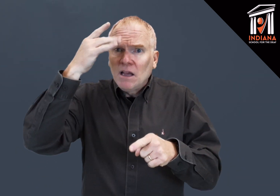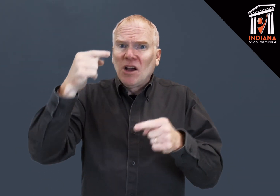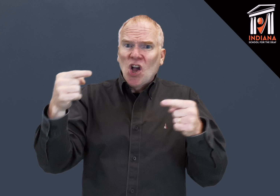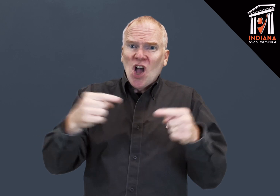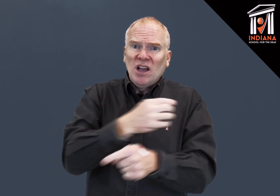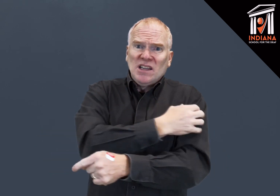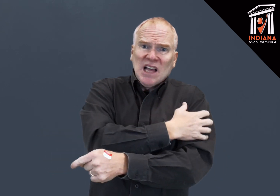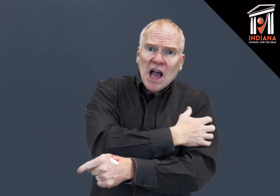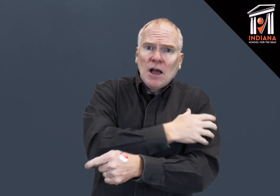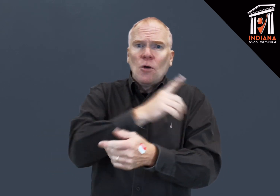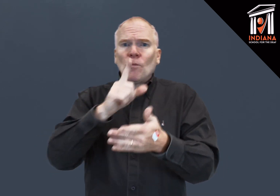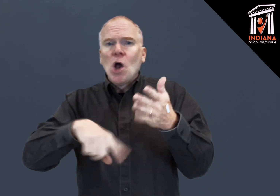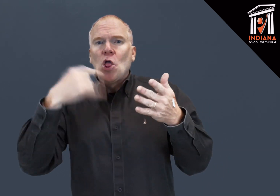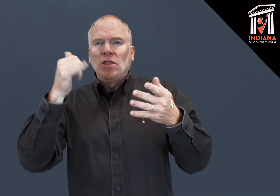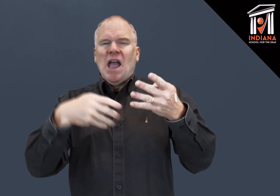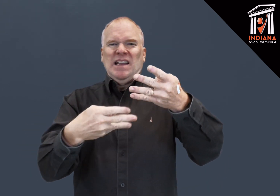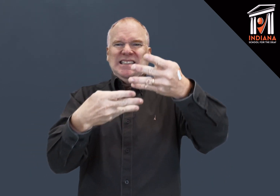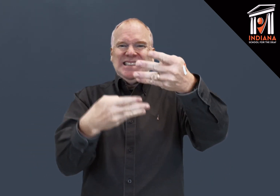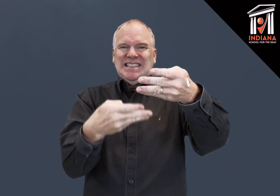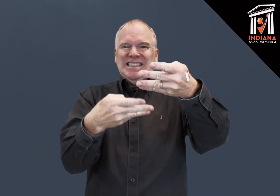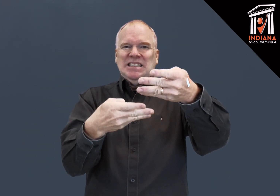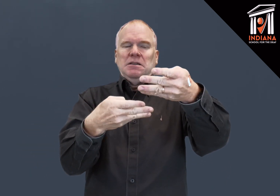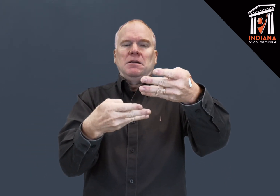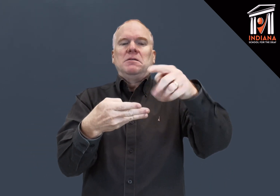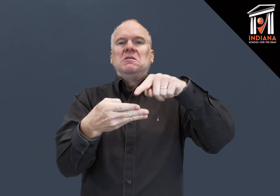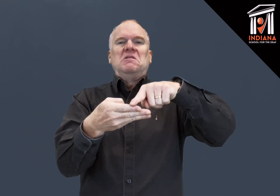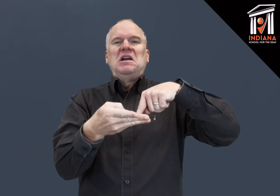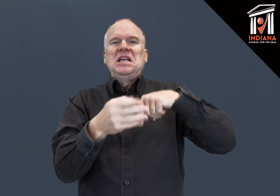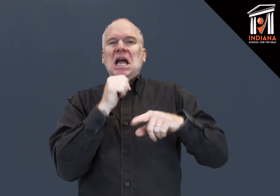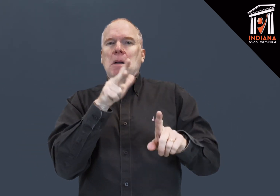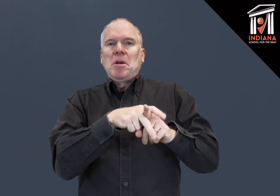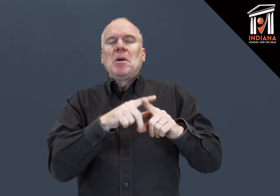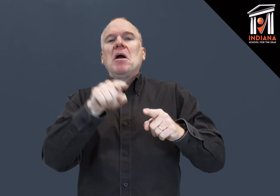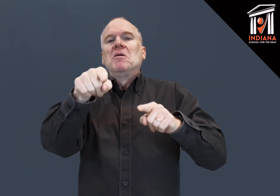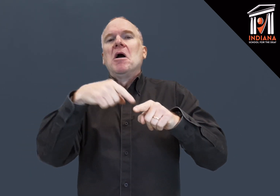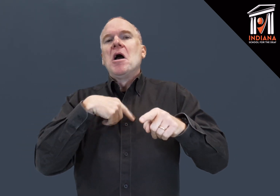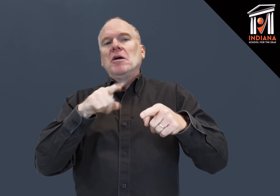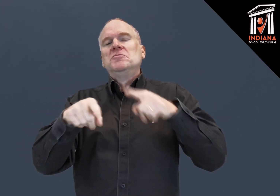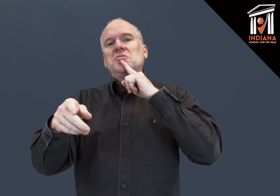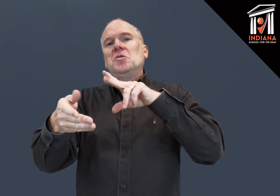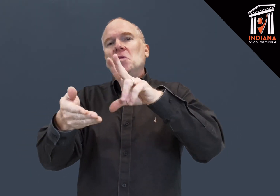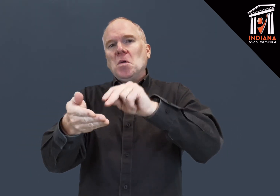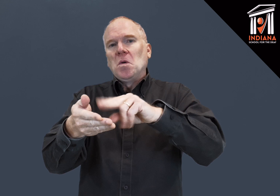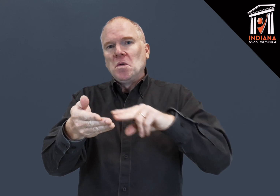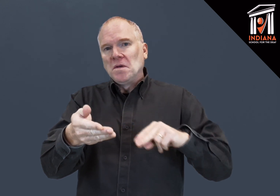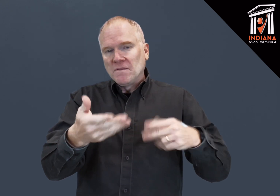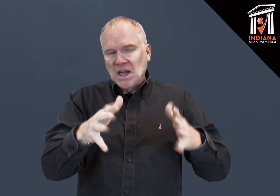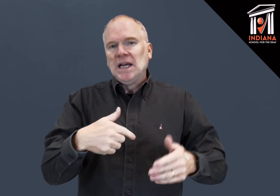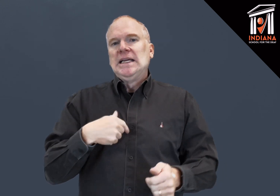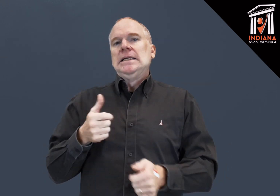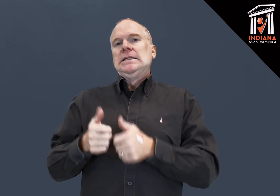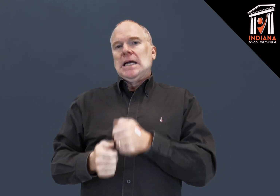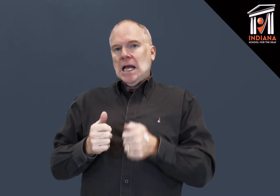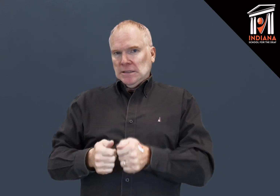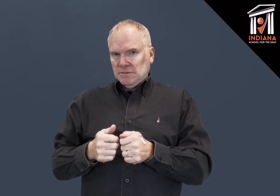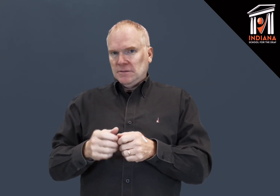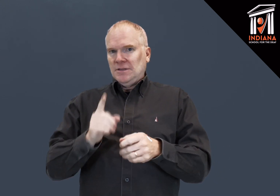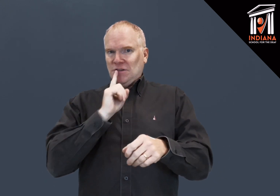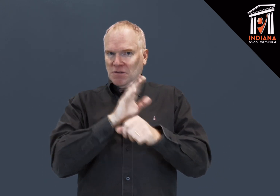for their first round of shots. You know, are you sick? Did your arm hurt? Et cetera, et cetera. So that didn't apply to me. So obviously I said no to